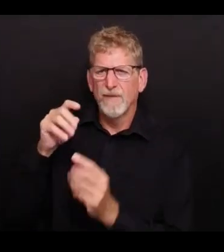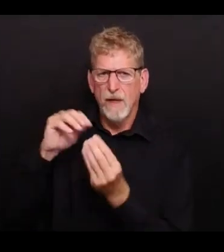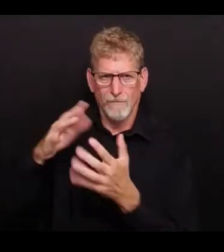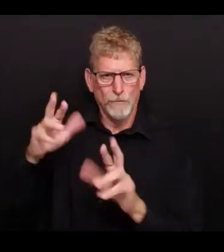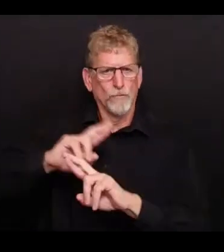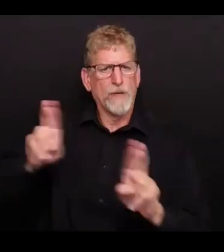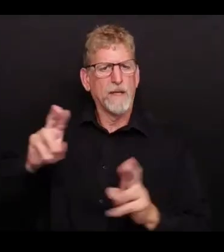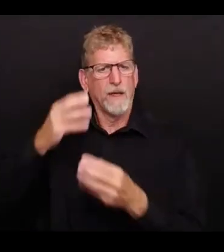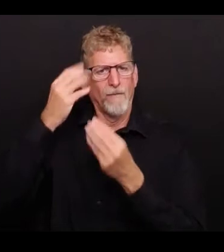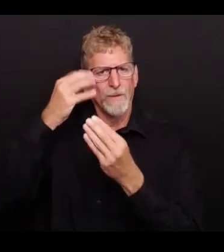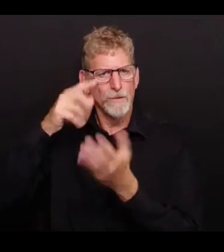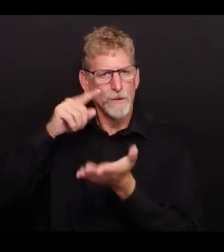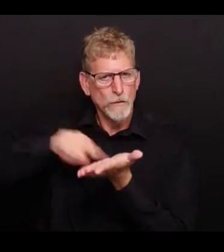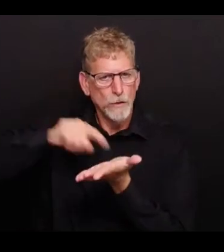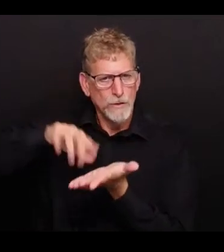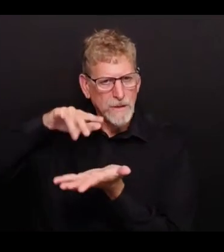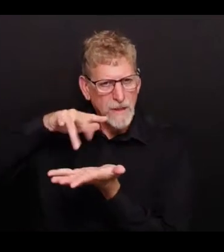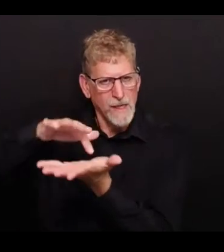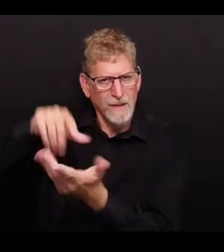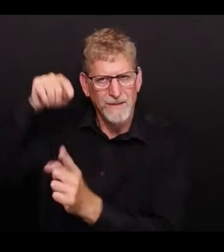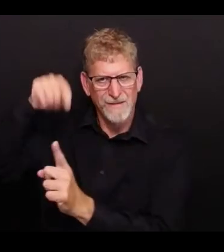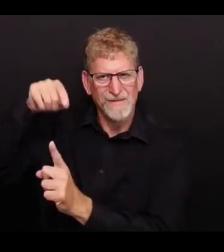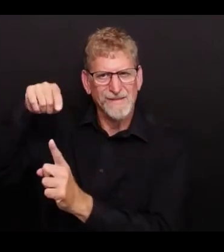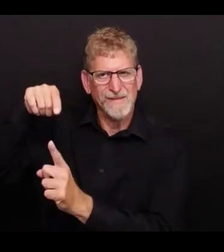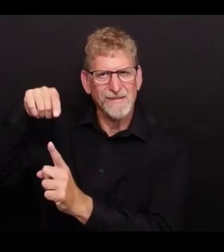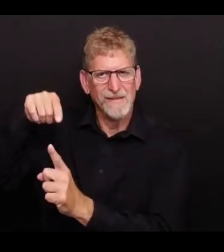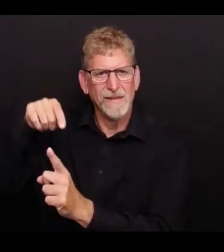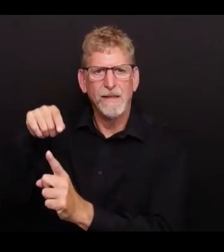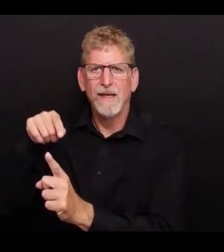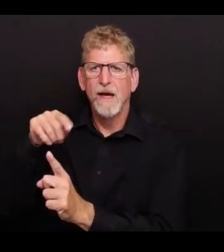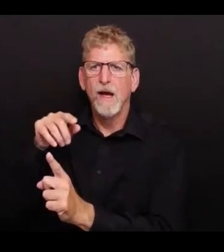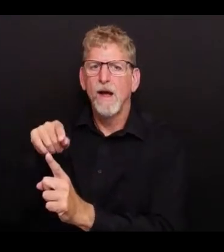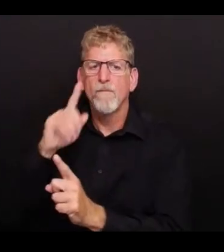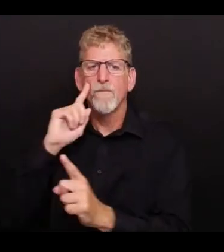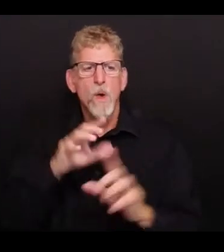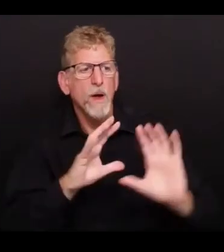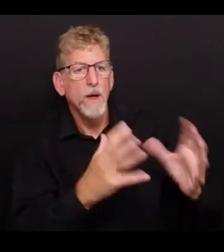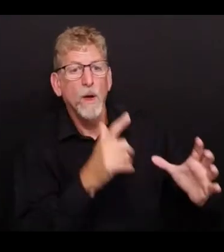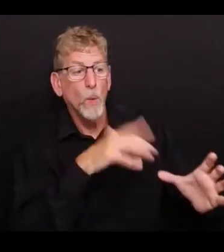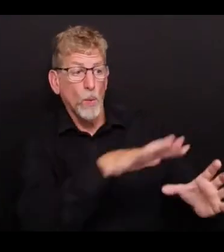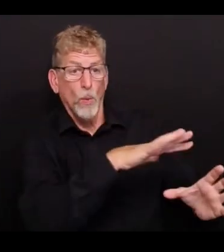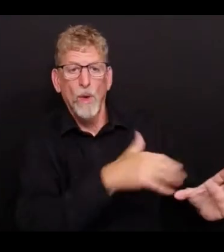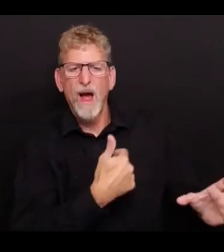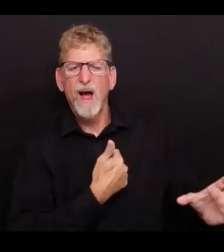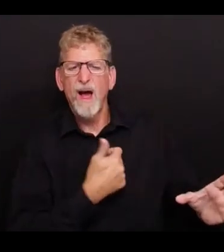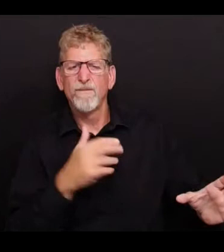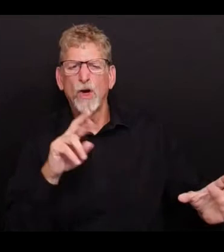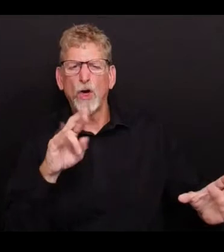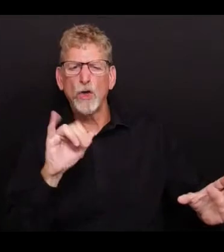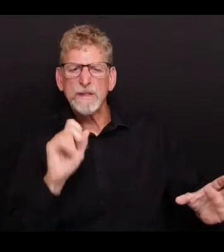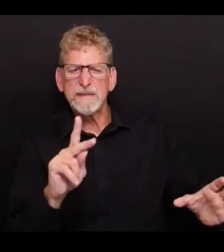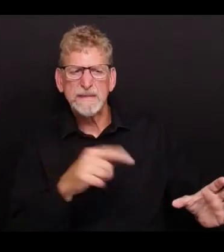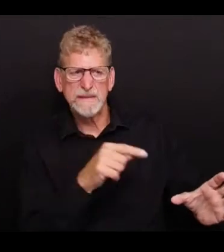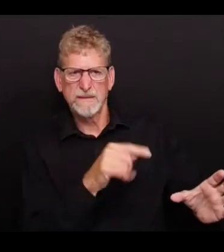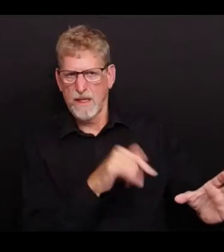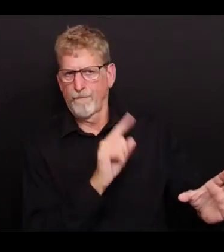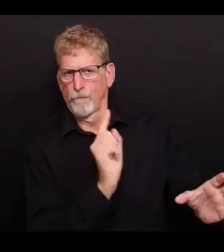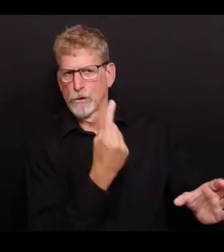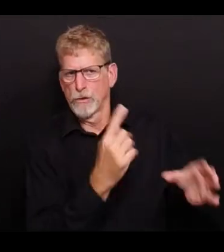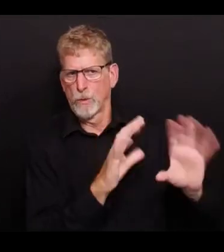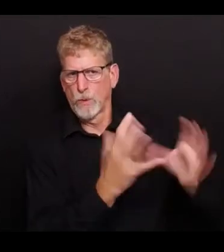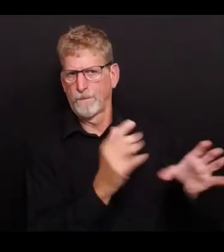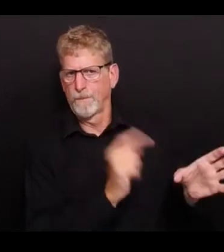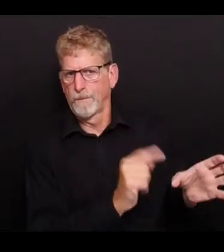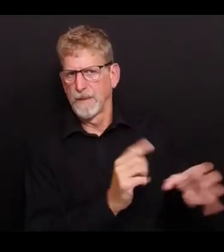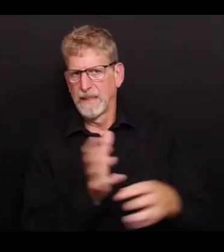more of a risk-based recommendation. So in other words, if you're over a certain age, or if you fall